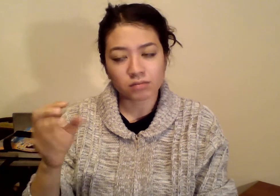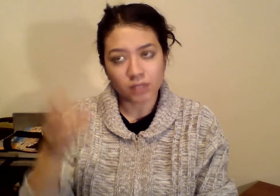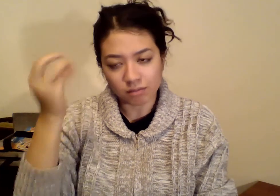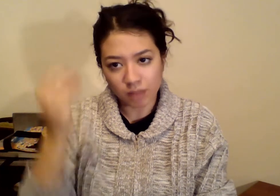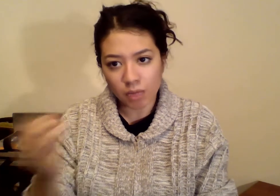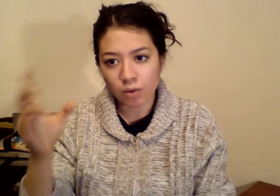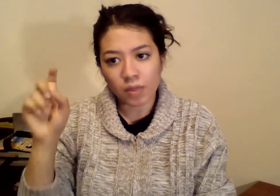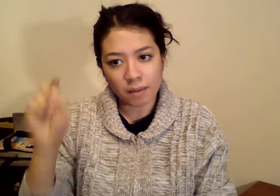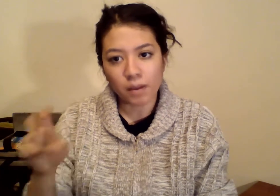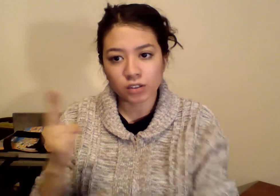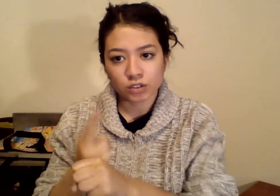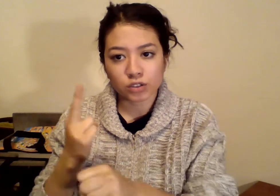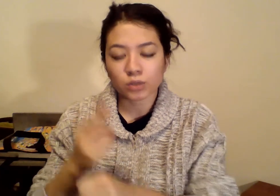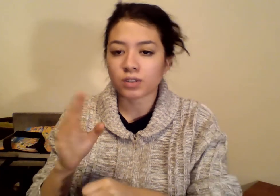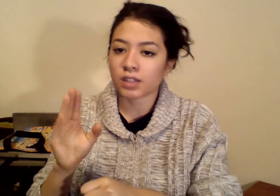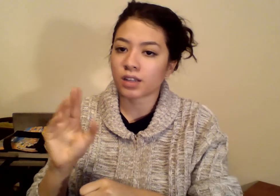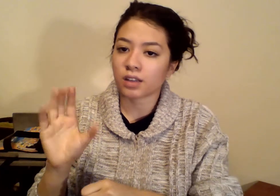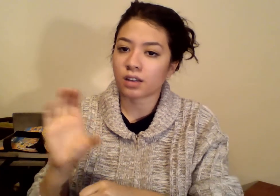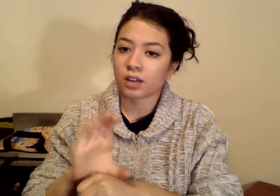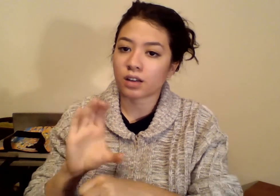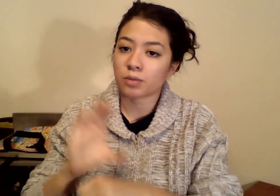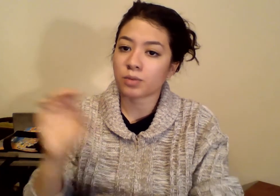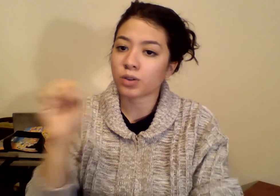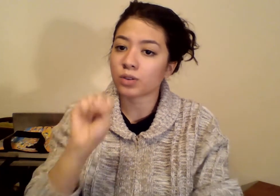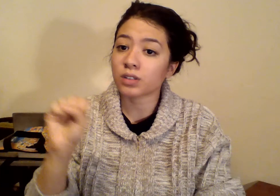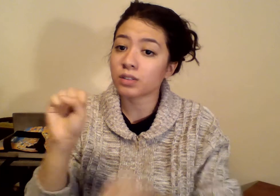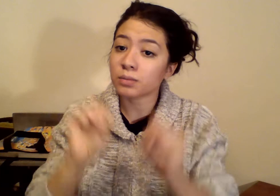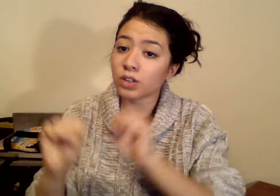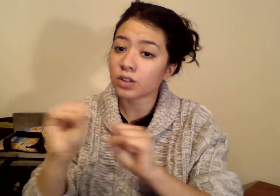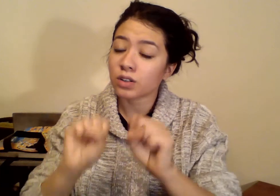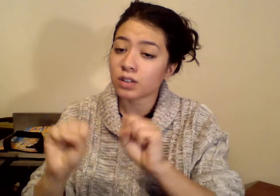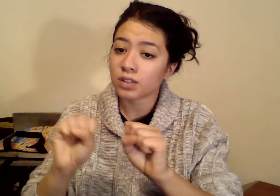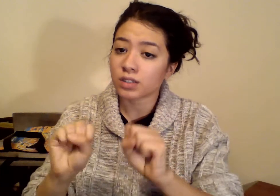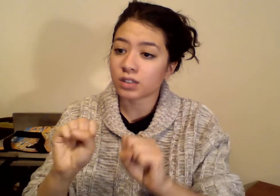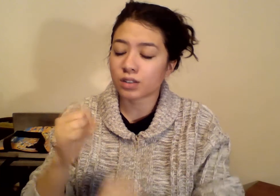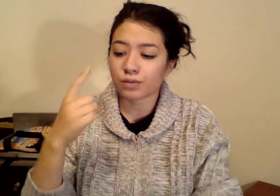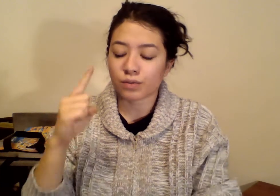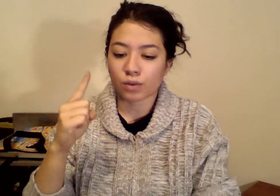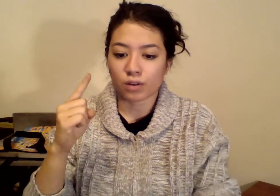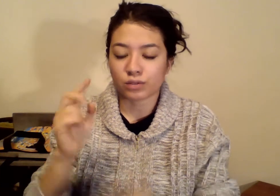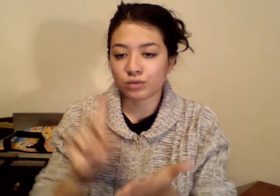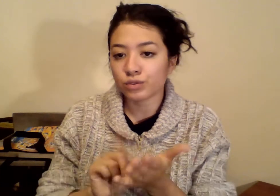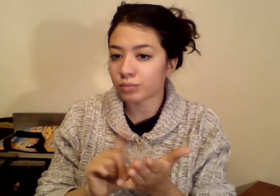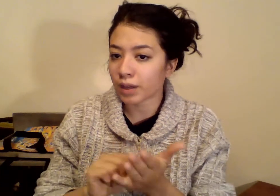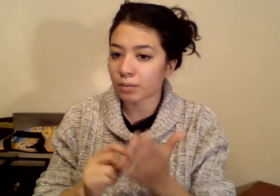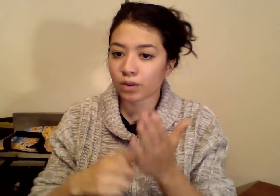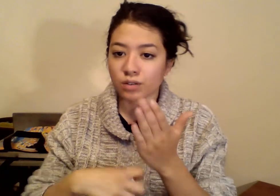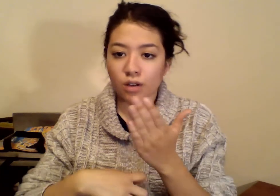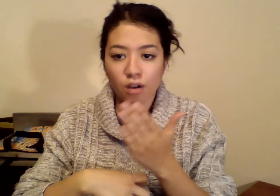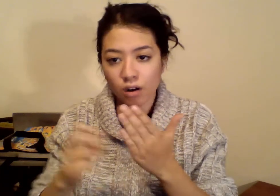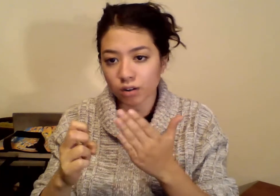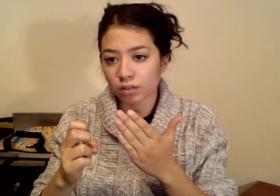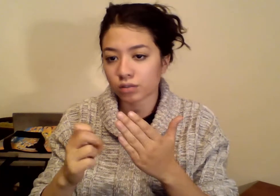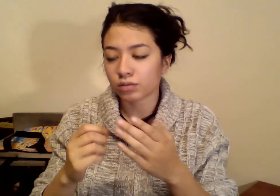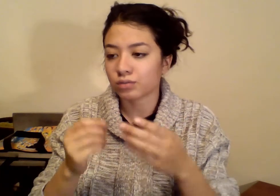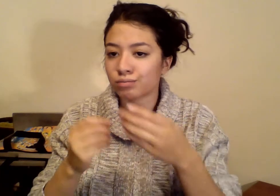web is secondhand, and it tends to be a little watered down, and students really need to be more exposed to firsthand information and